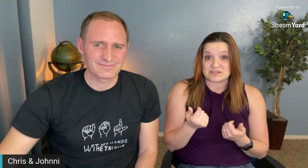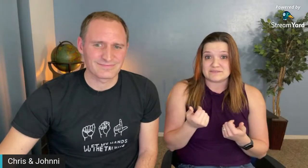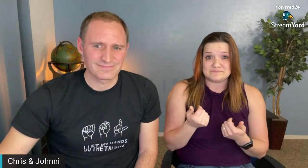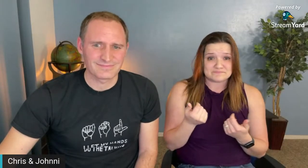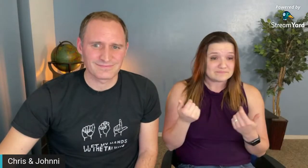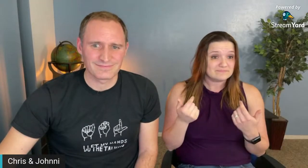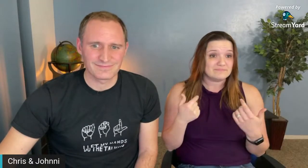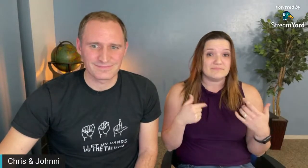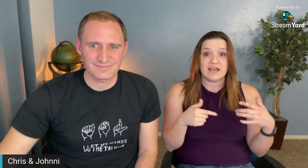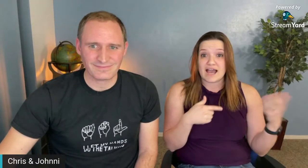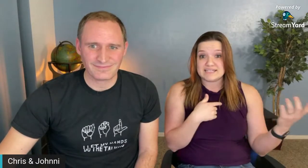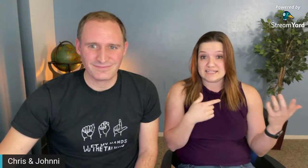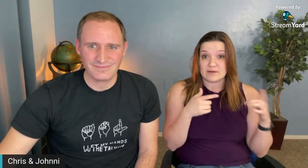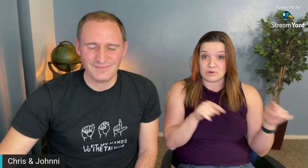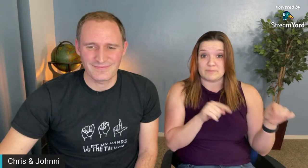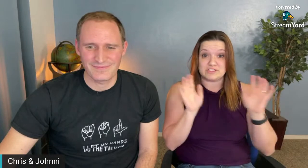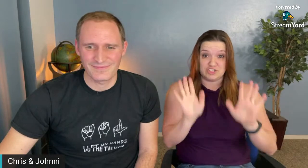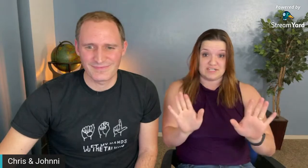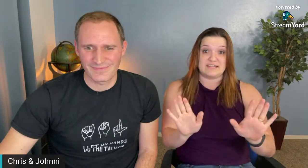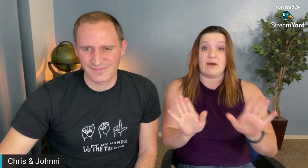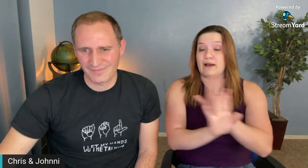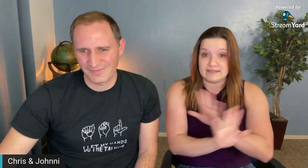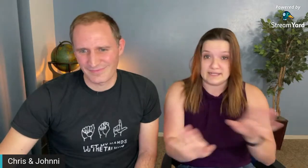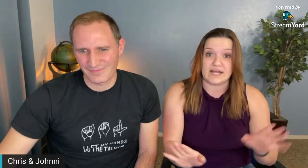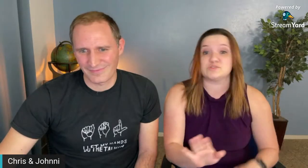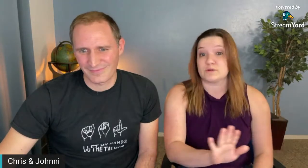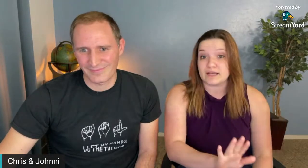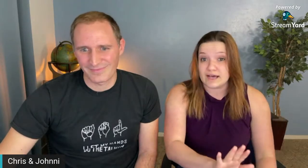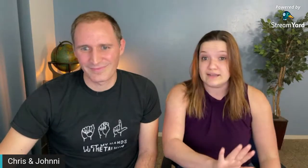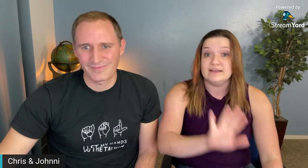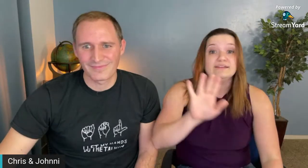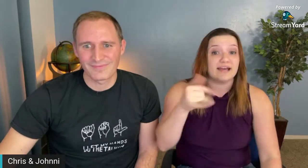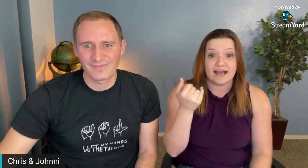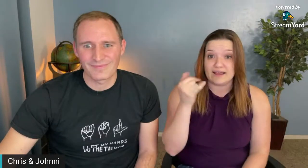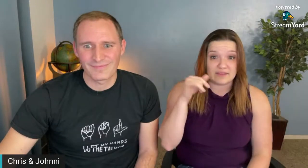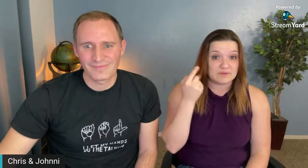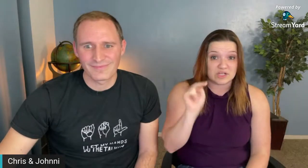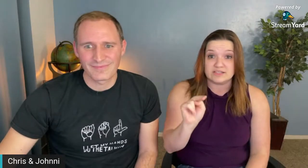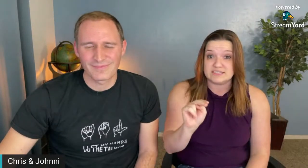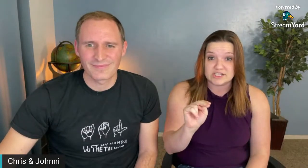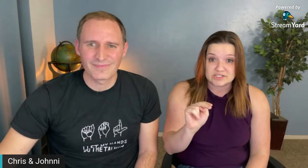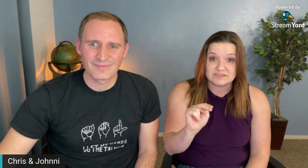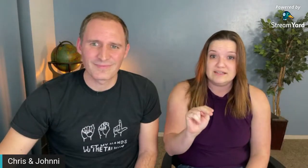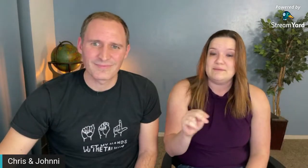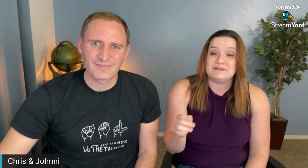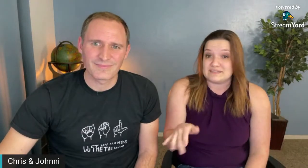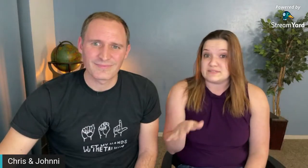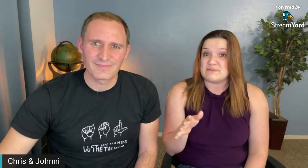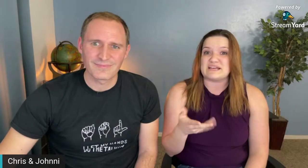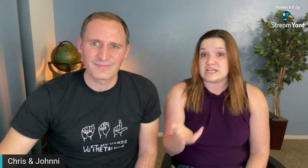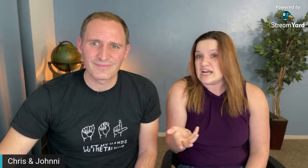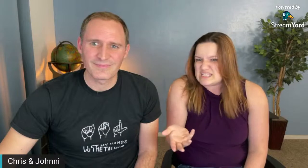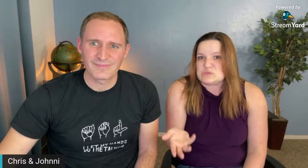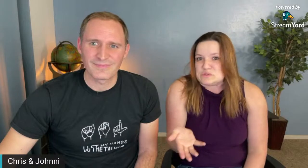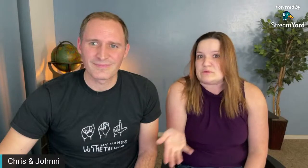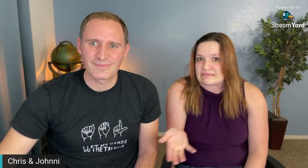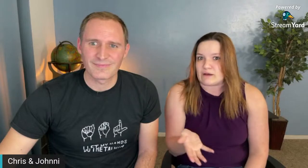letters. I did on purpose just now. I did. I swear to God, that was all intentional. But sometimes I do it that